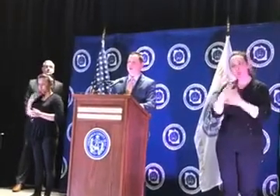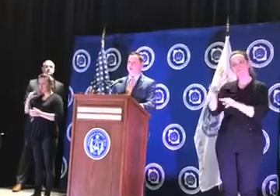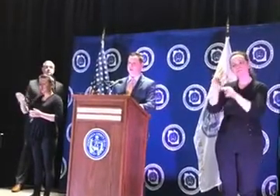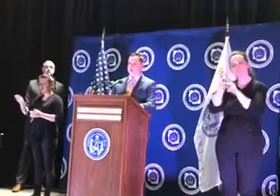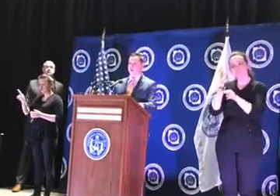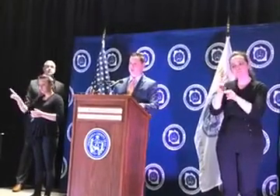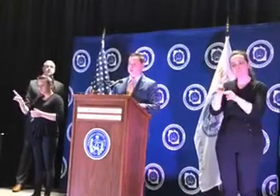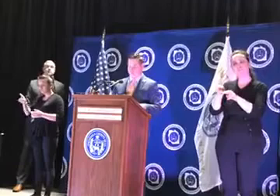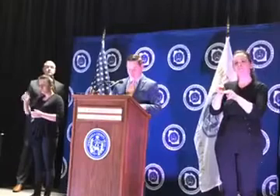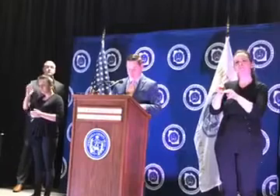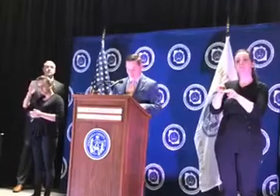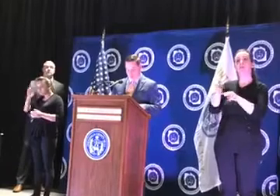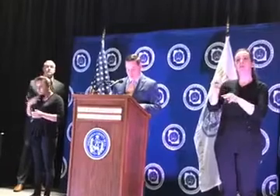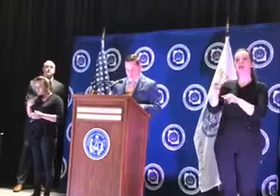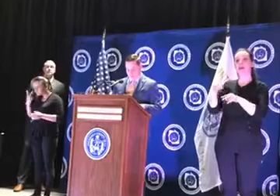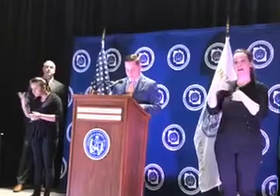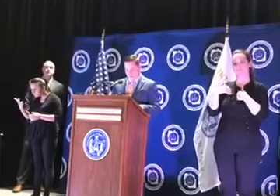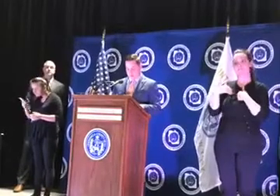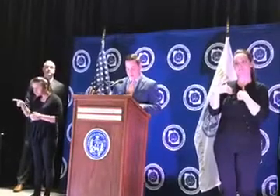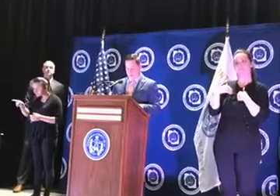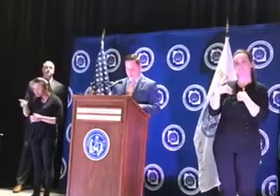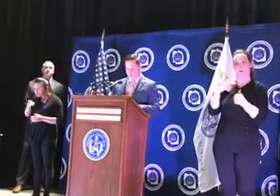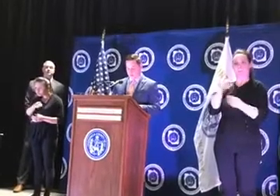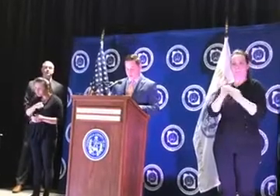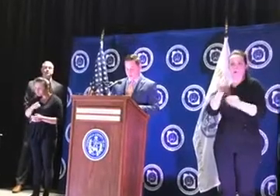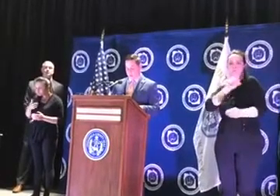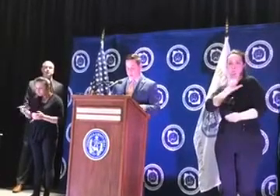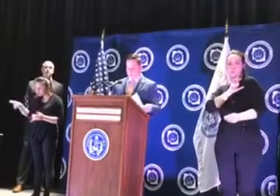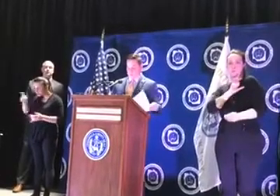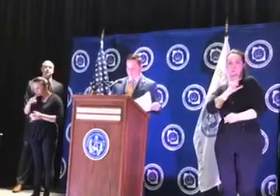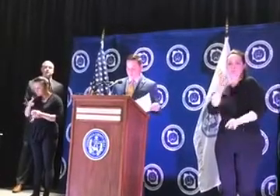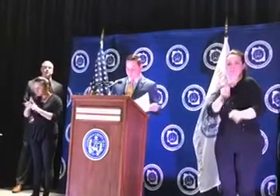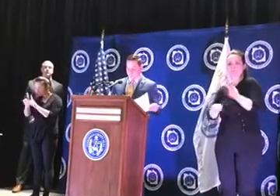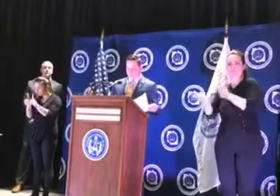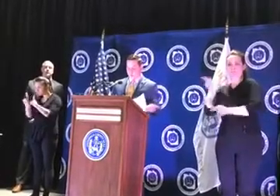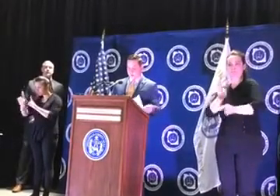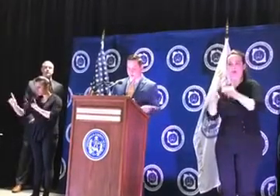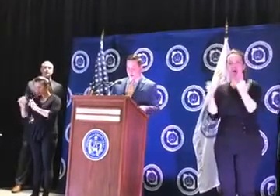so I want to thank Syracuse University for doing that. That's really important.